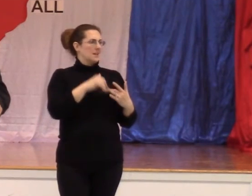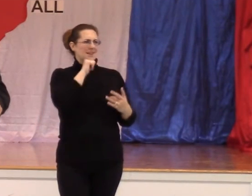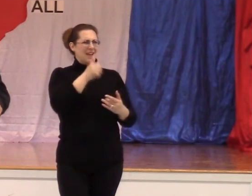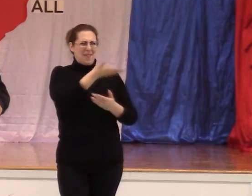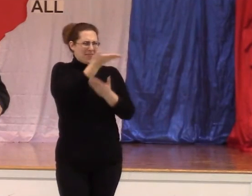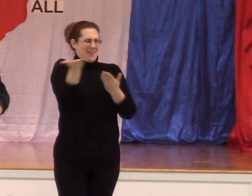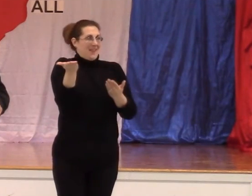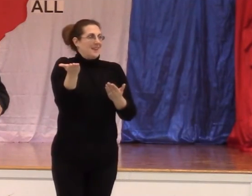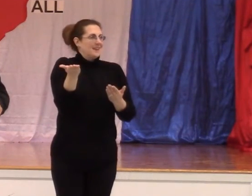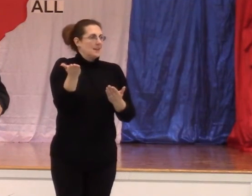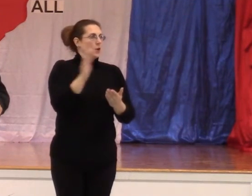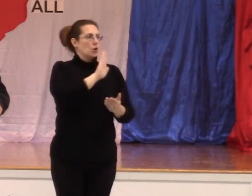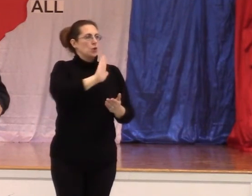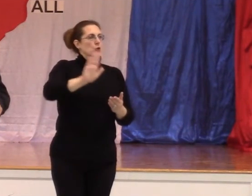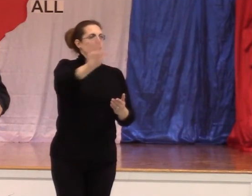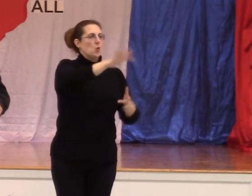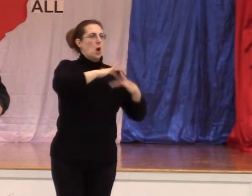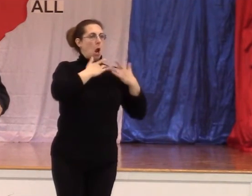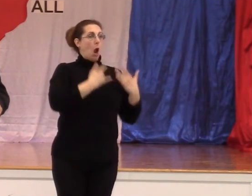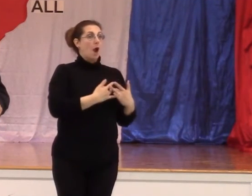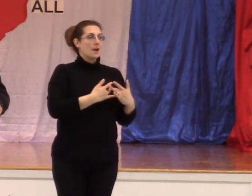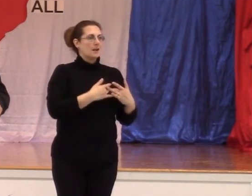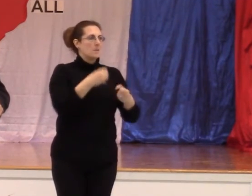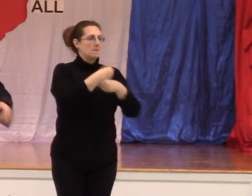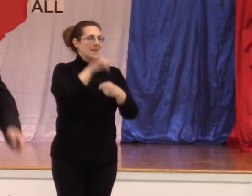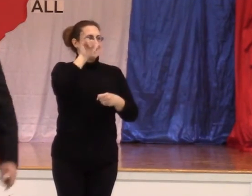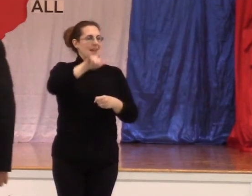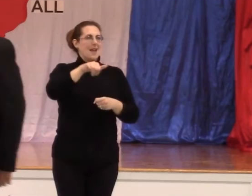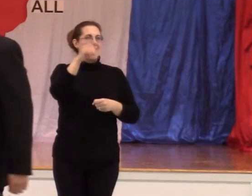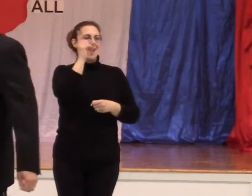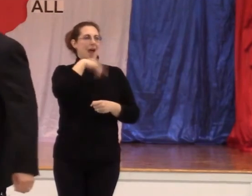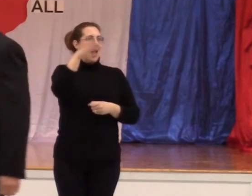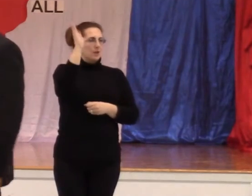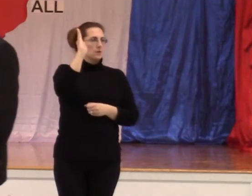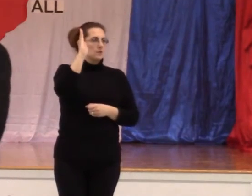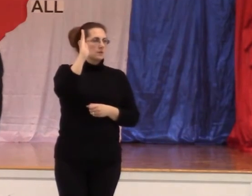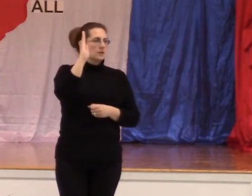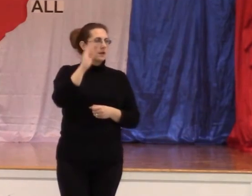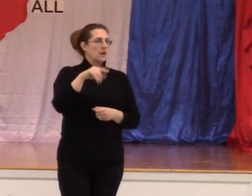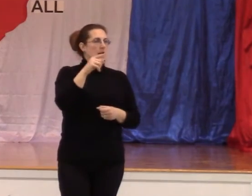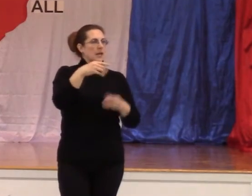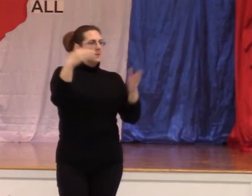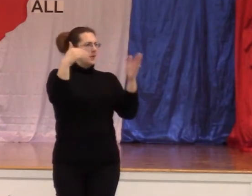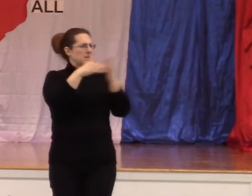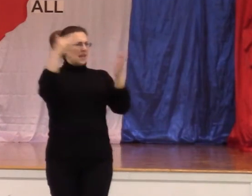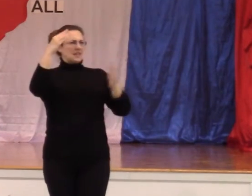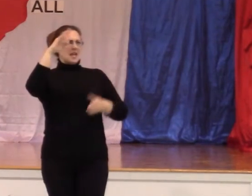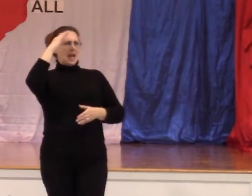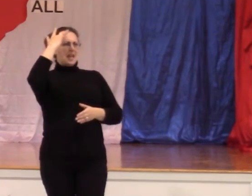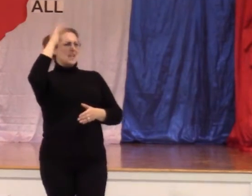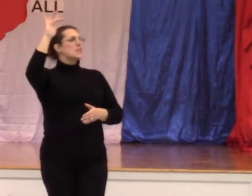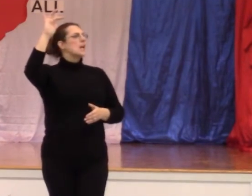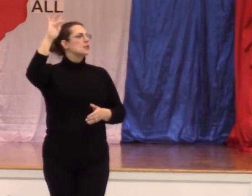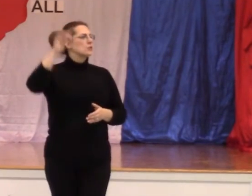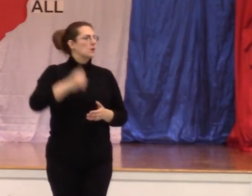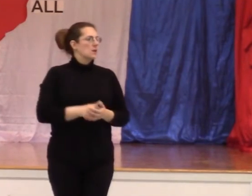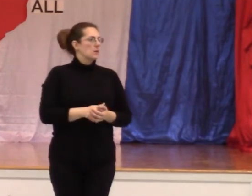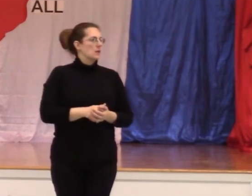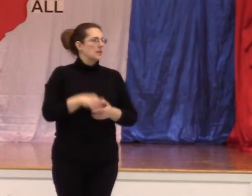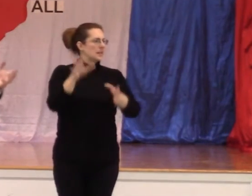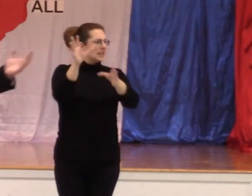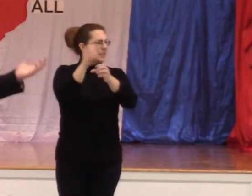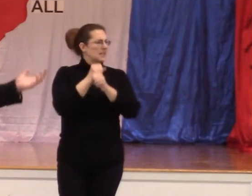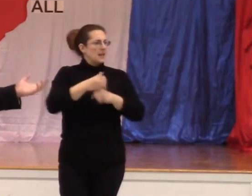object itself. Right? He becomes anti-intellectual. So he takes all of